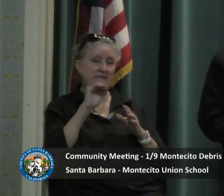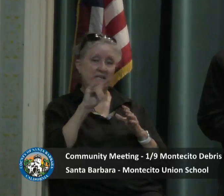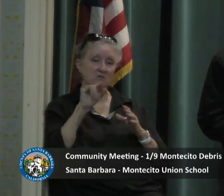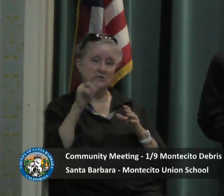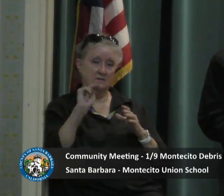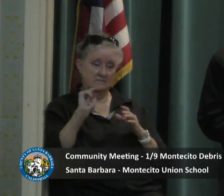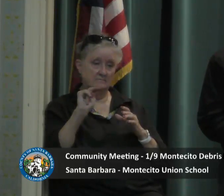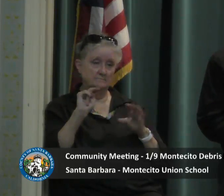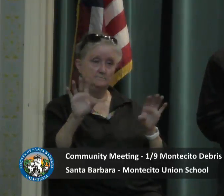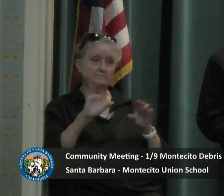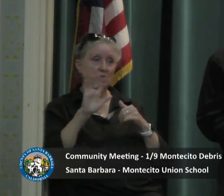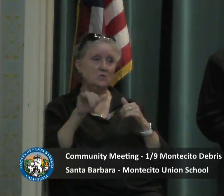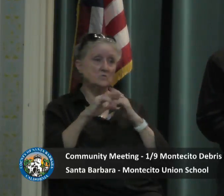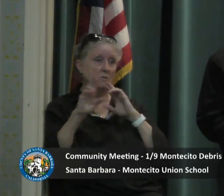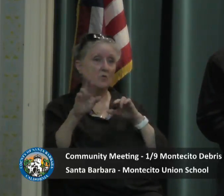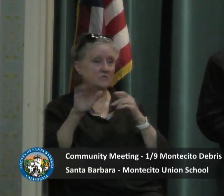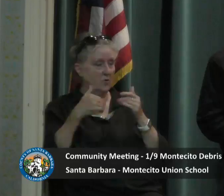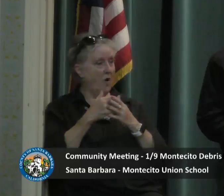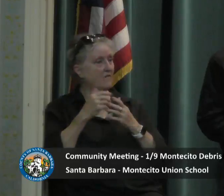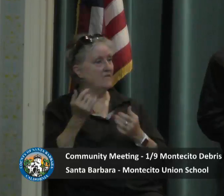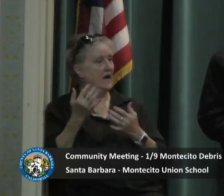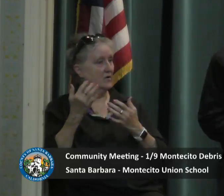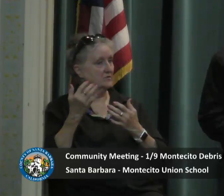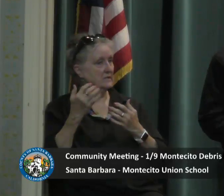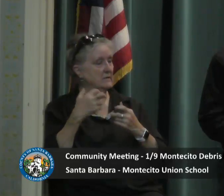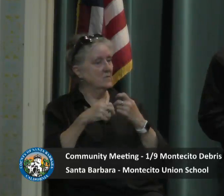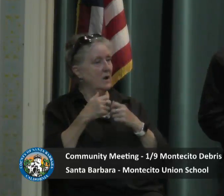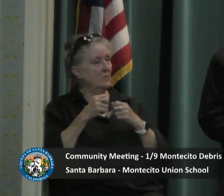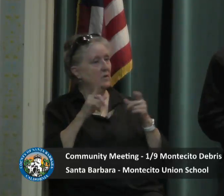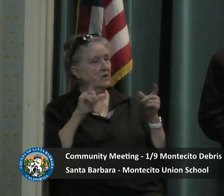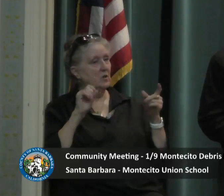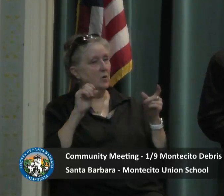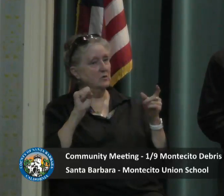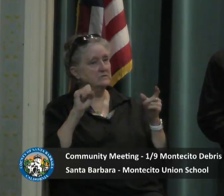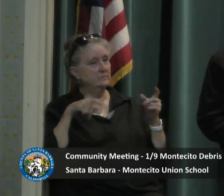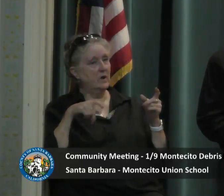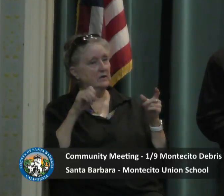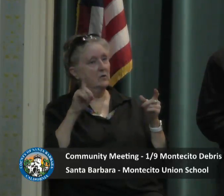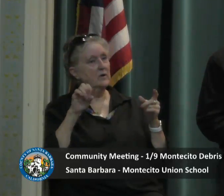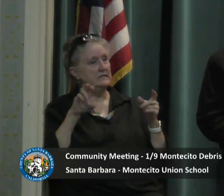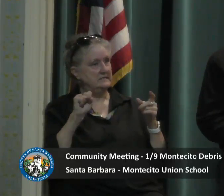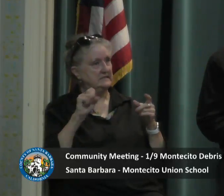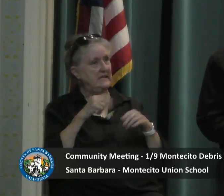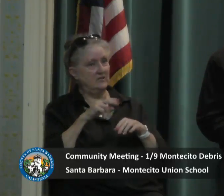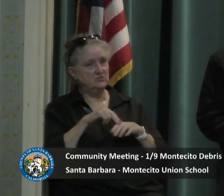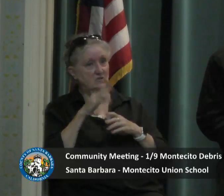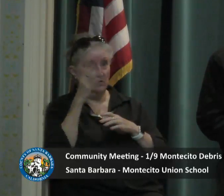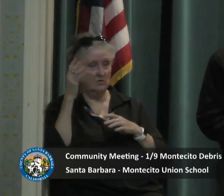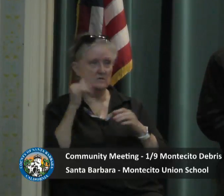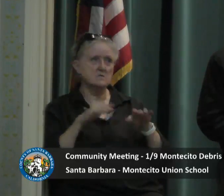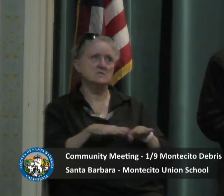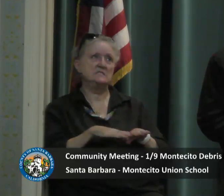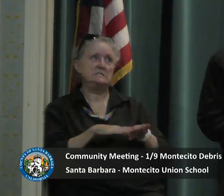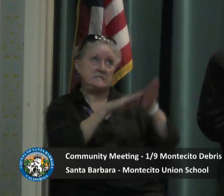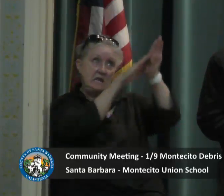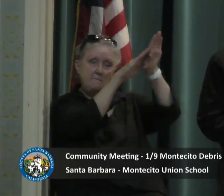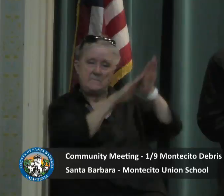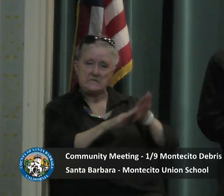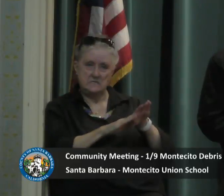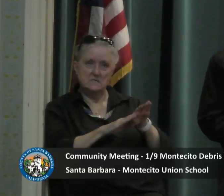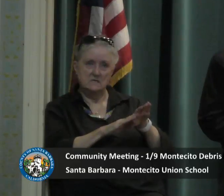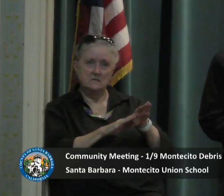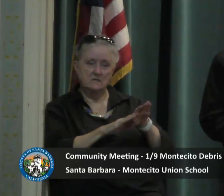every. The problem with the Los Padres National Forest is it's steep. It's very steep. And the use